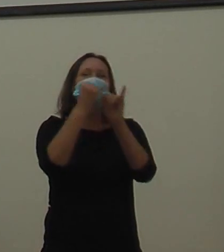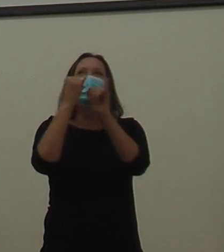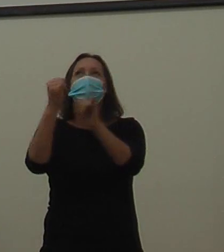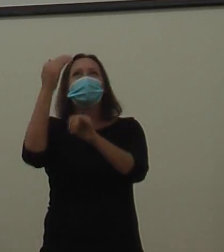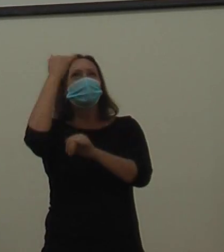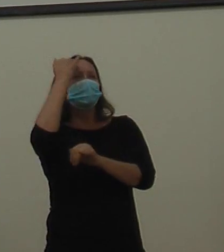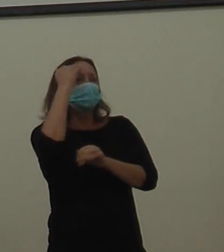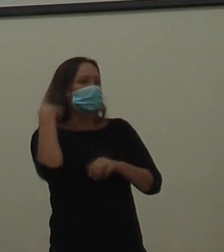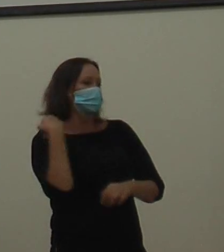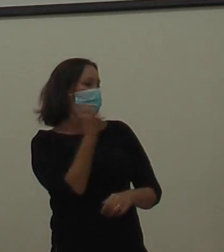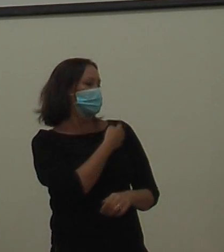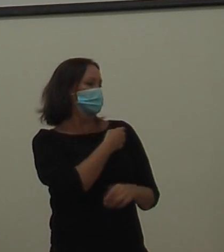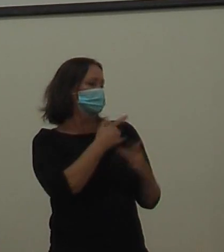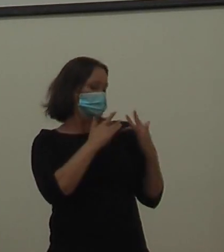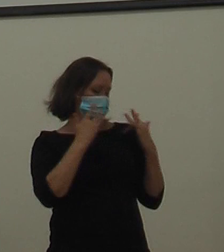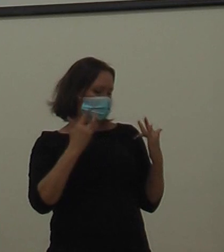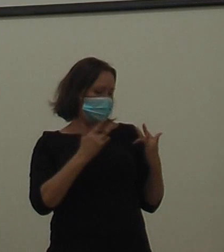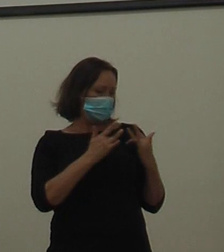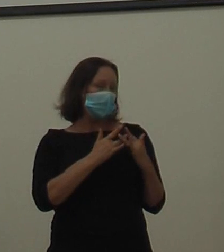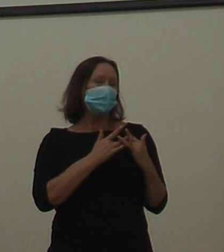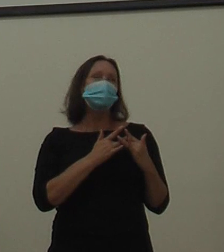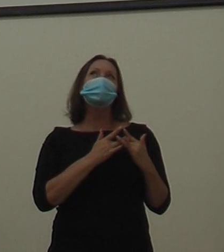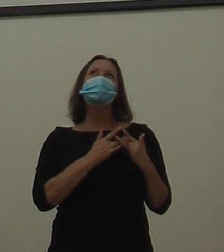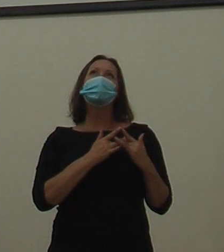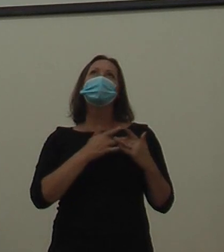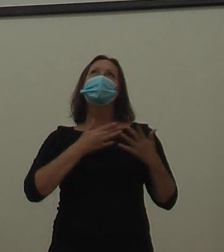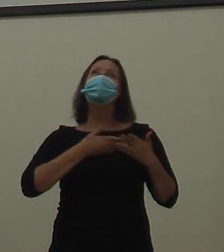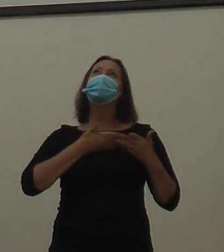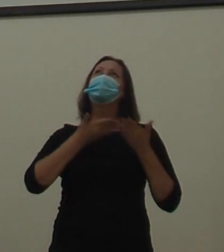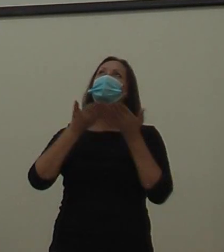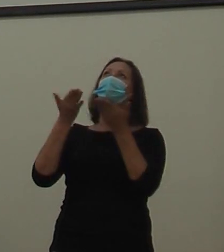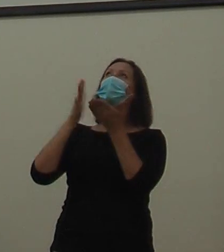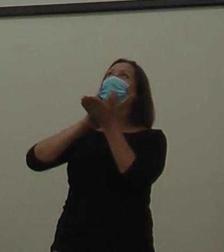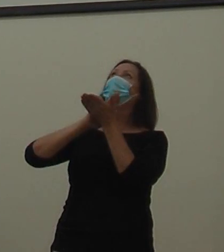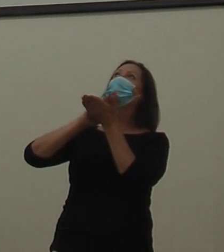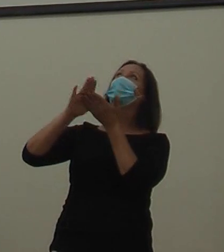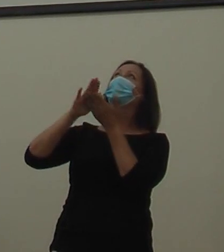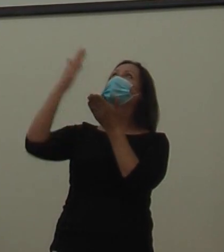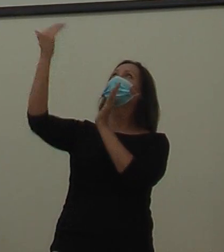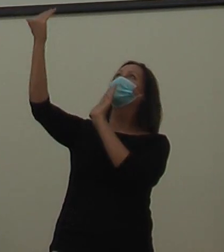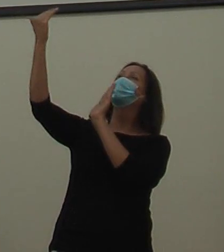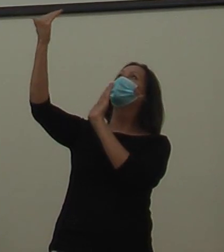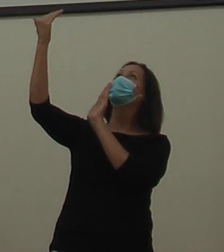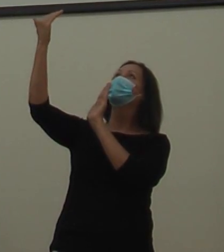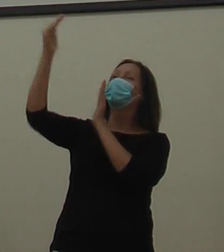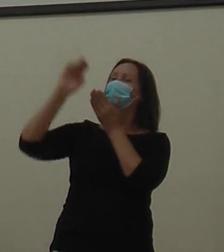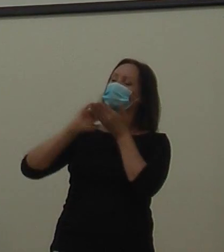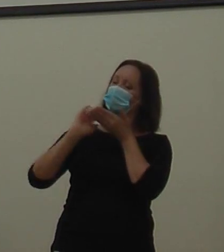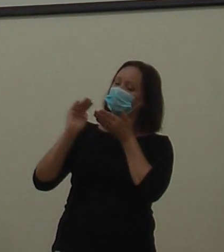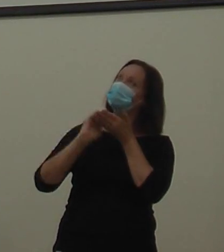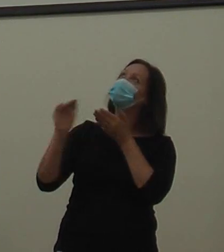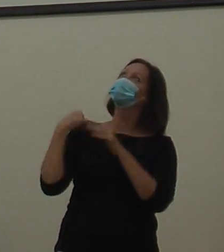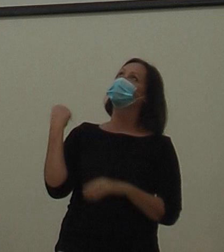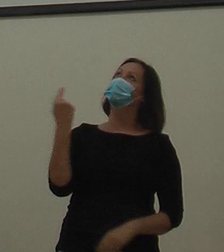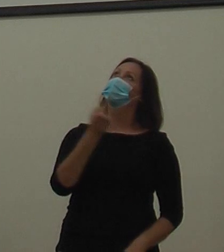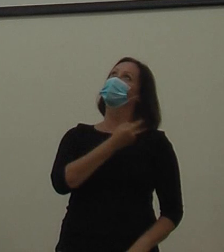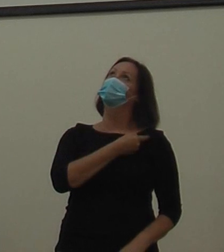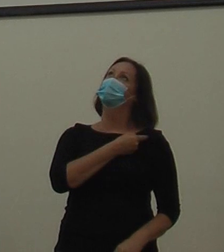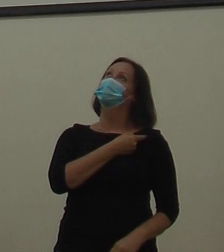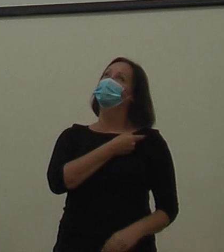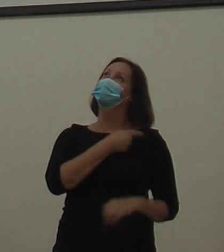one of us. Let our hearts be pure before you. Forgive us of